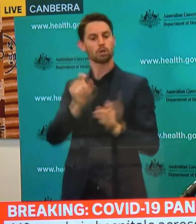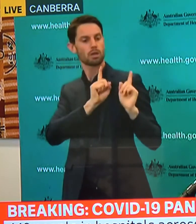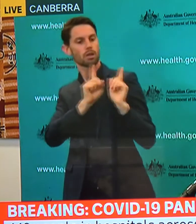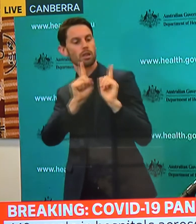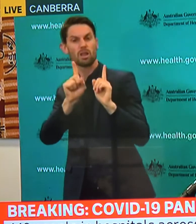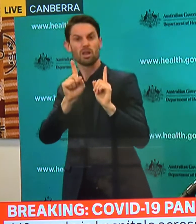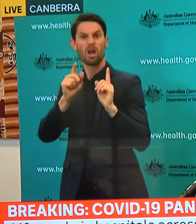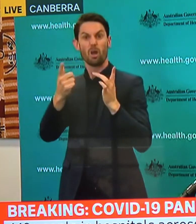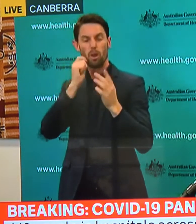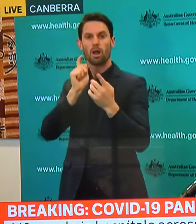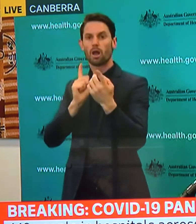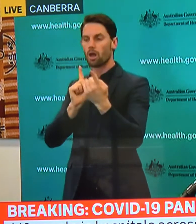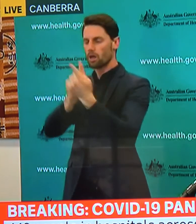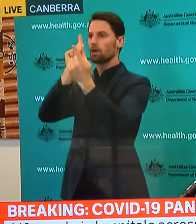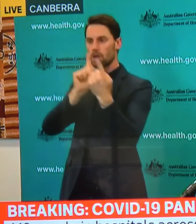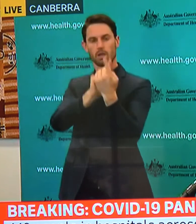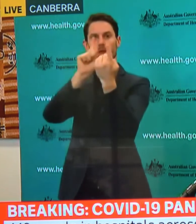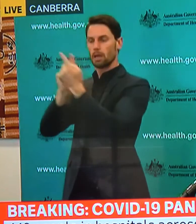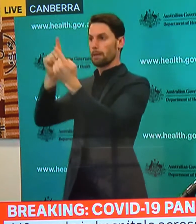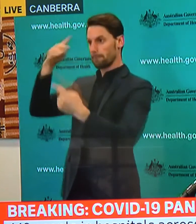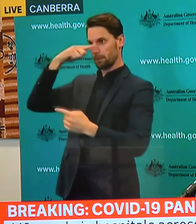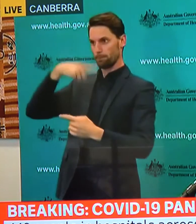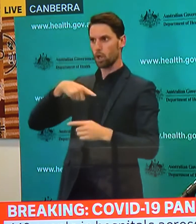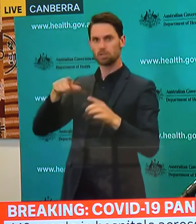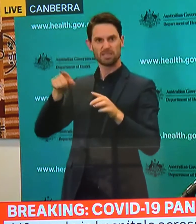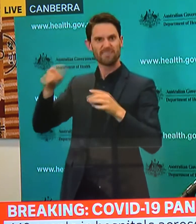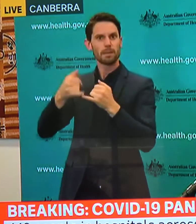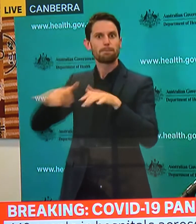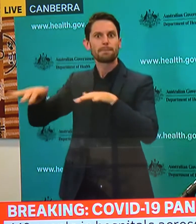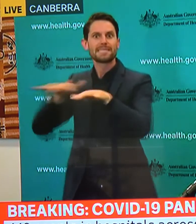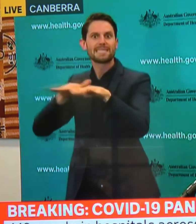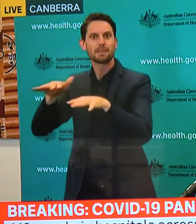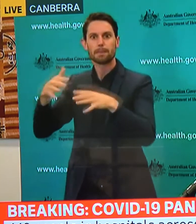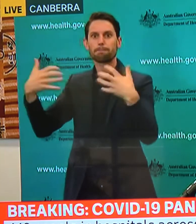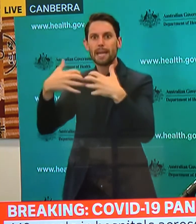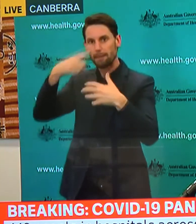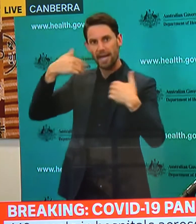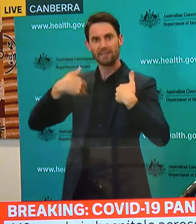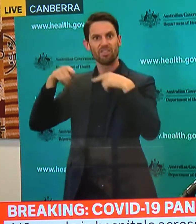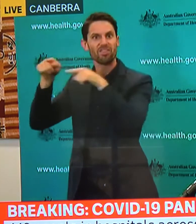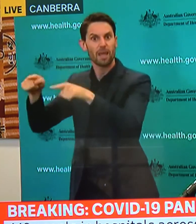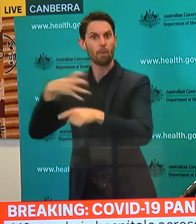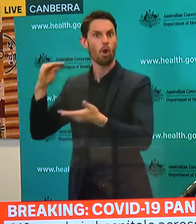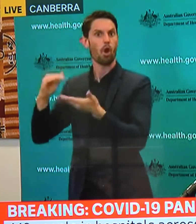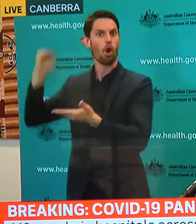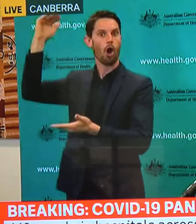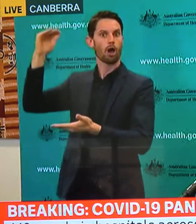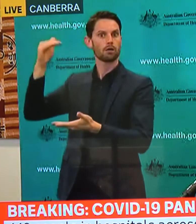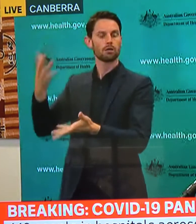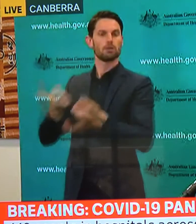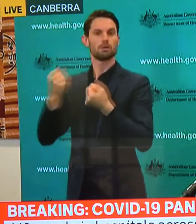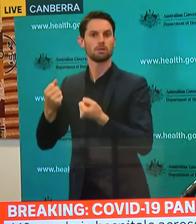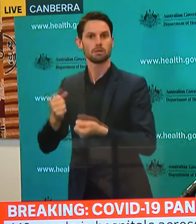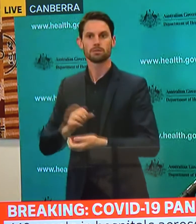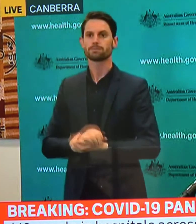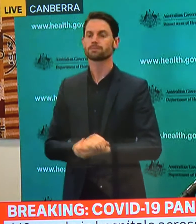going to be more likely to come into contact with larger groups of people? Yeah, so the question about how